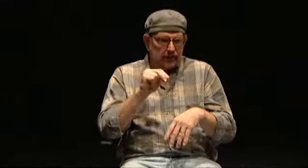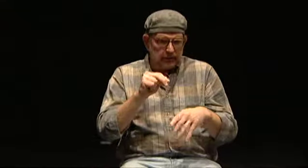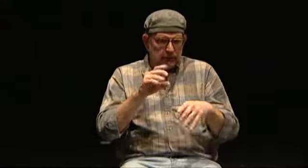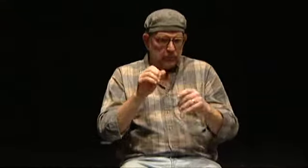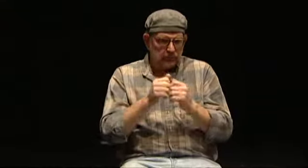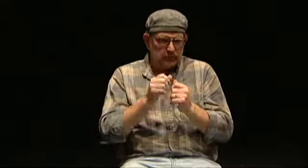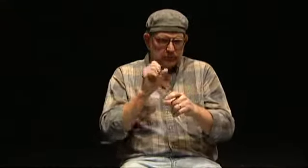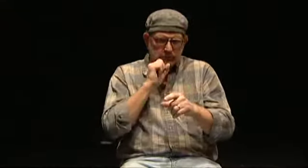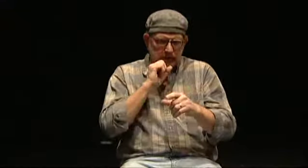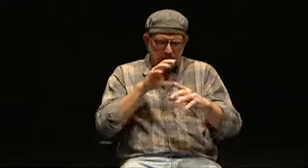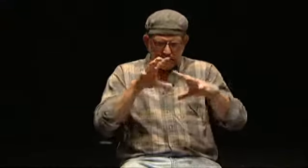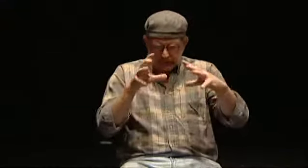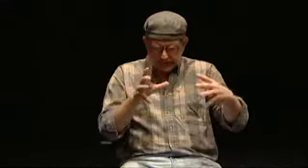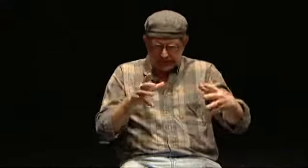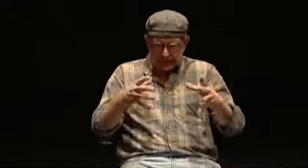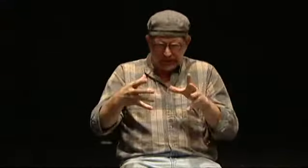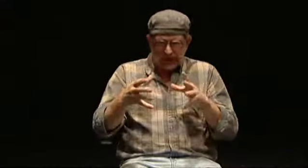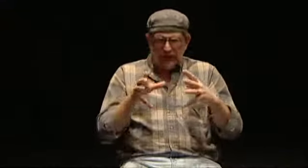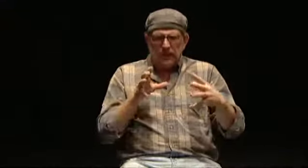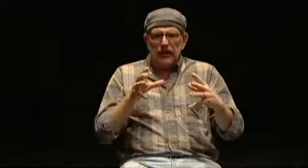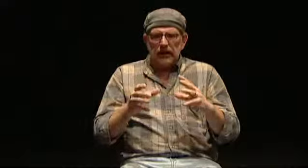the same clan, or, you know,